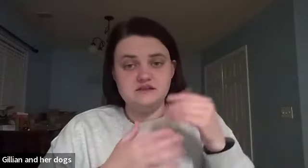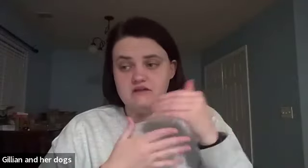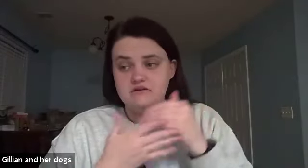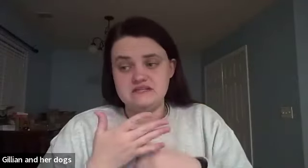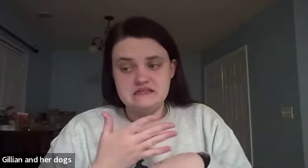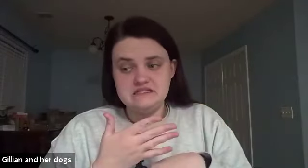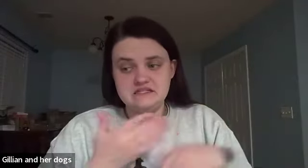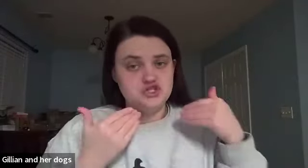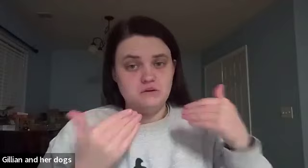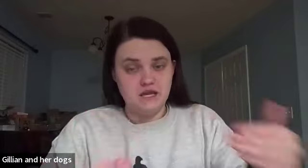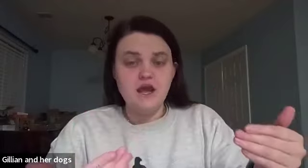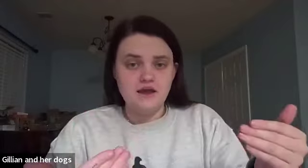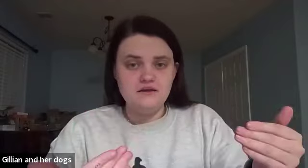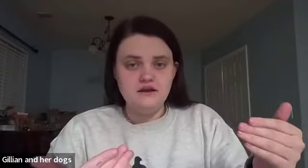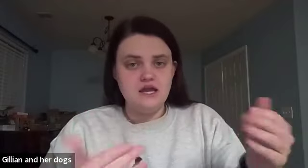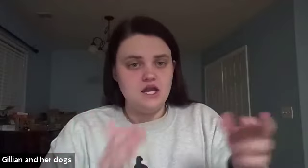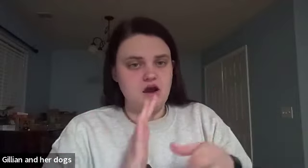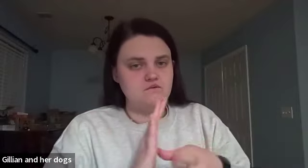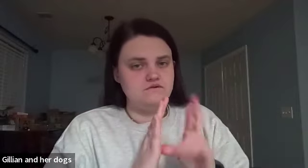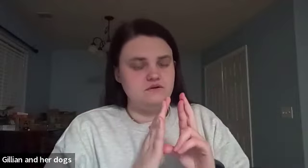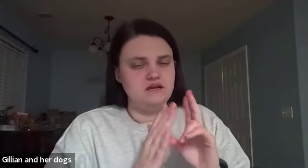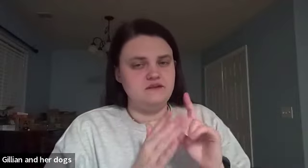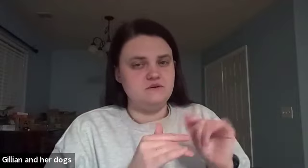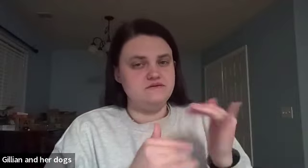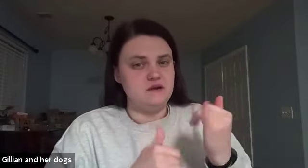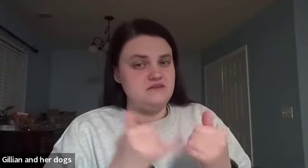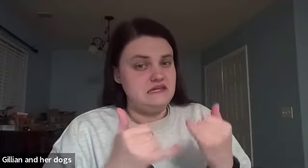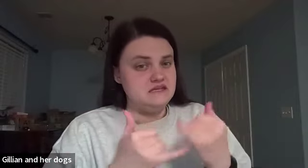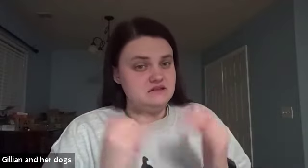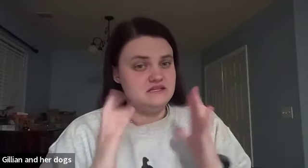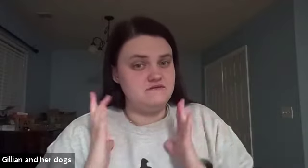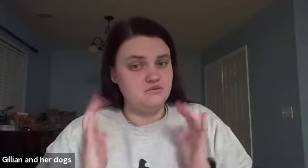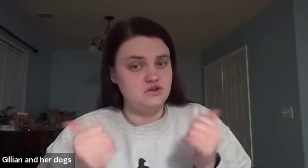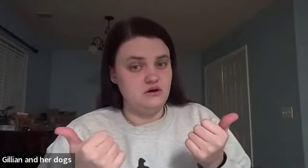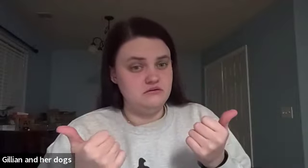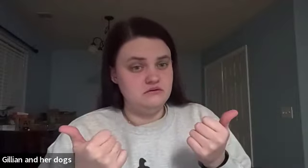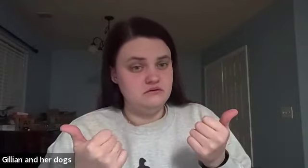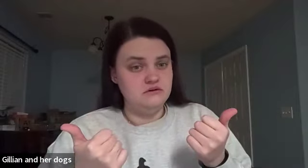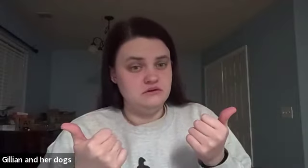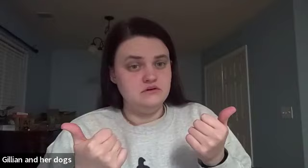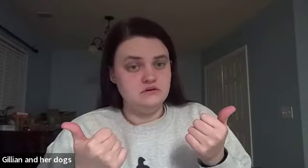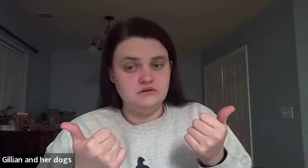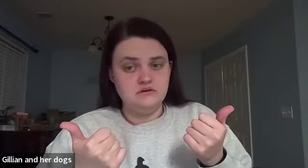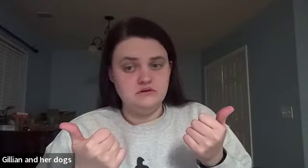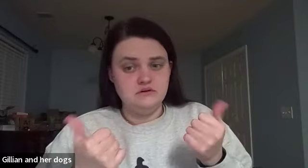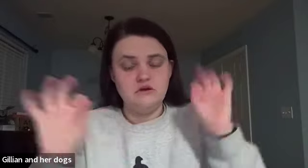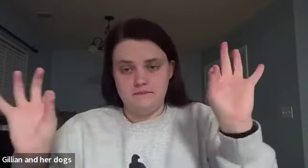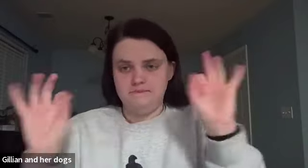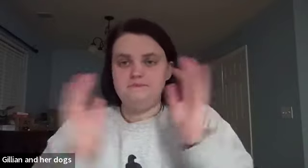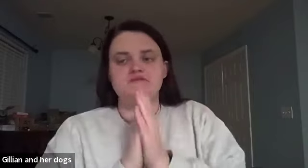signs that we have on this list, just going ahead and not reviewing unless we have time at the end? Is that fine with y'all? Okay,